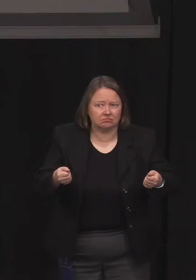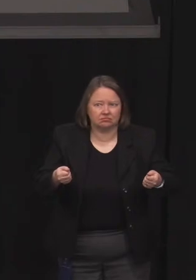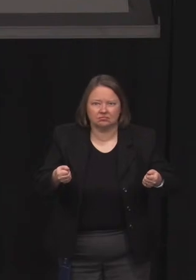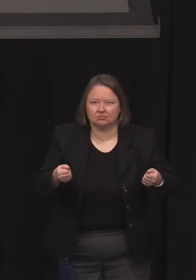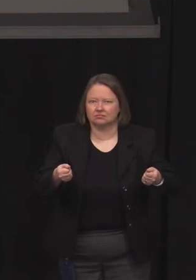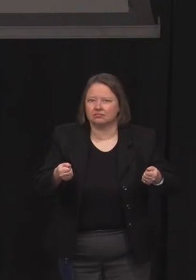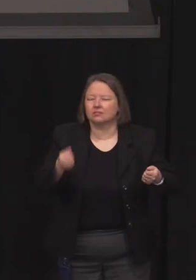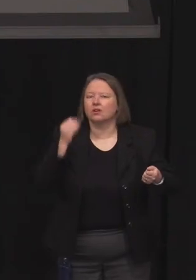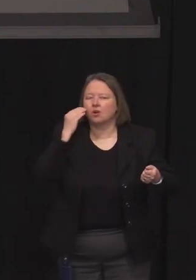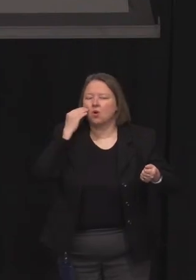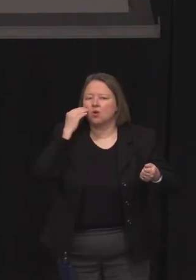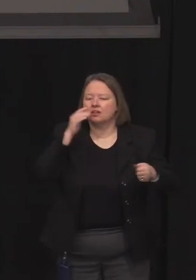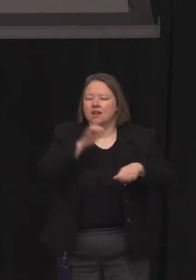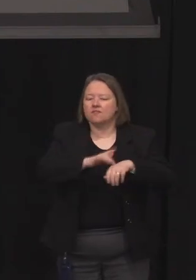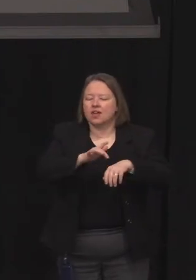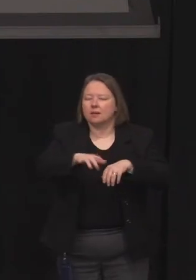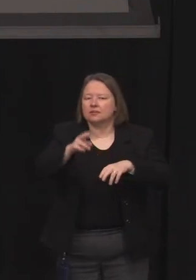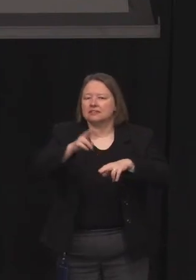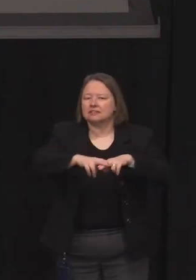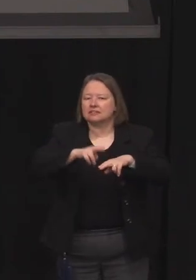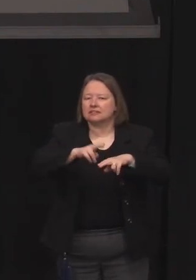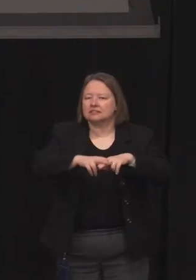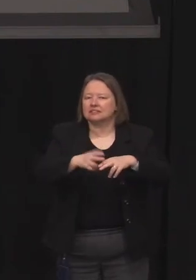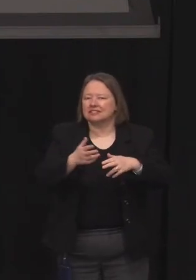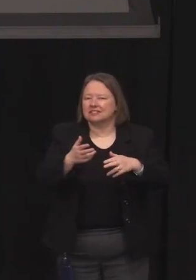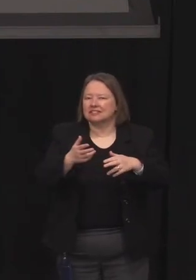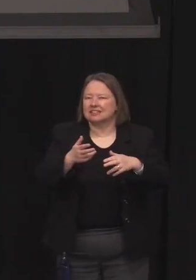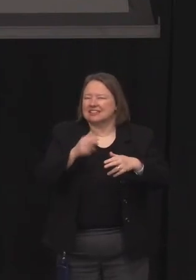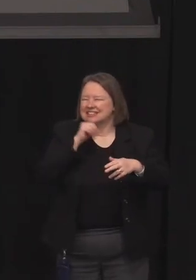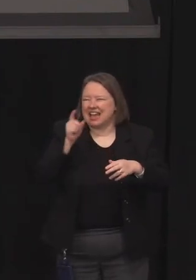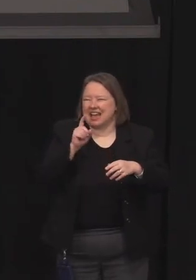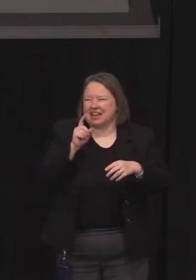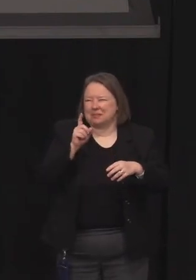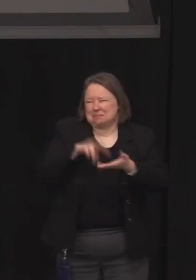knows that an open seat is not necessarily